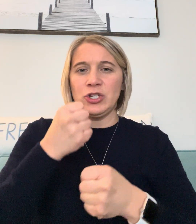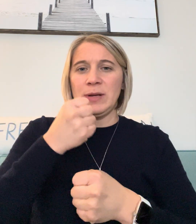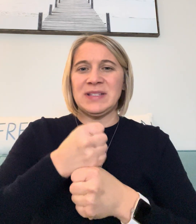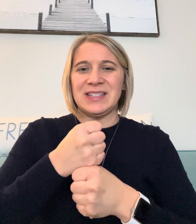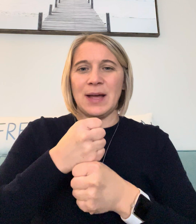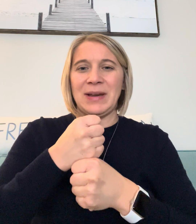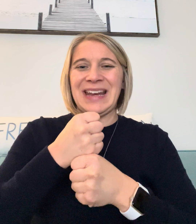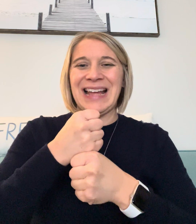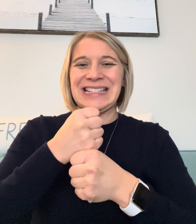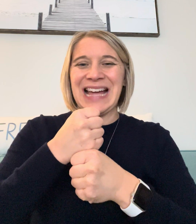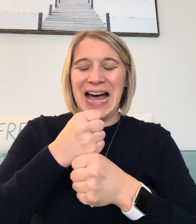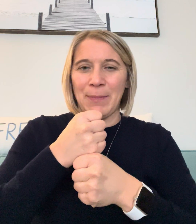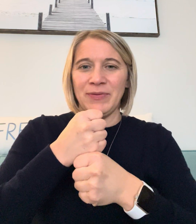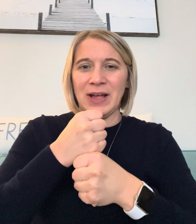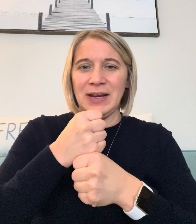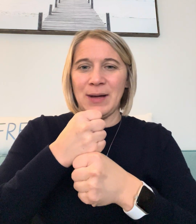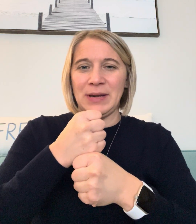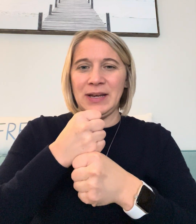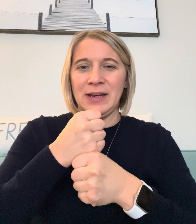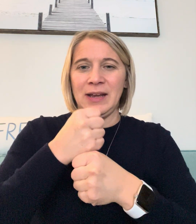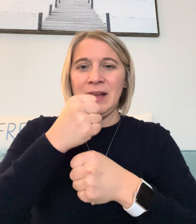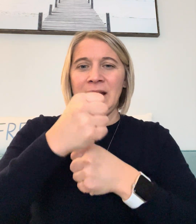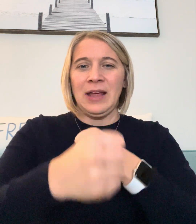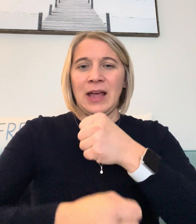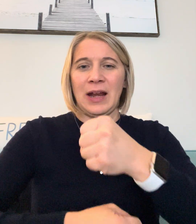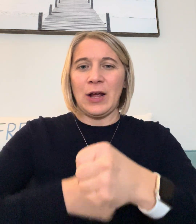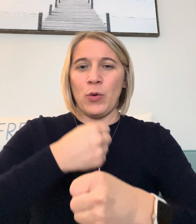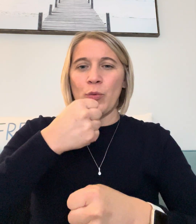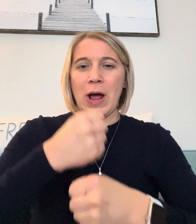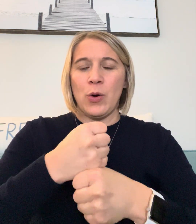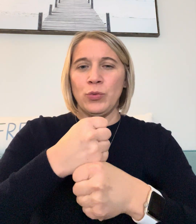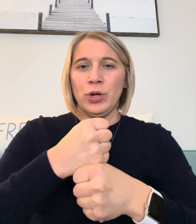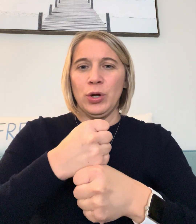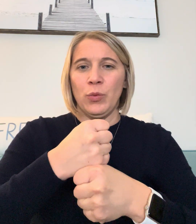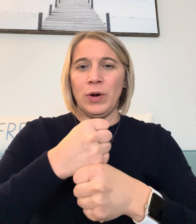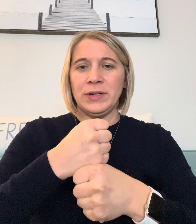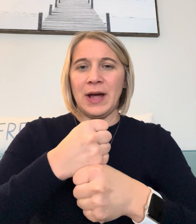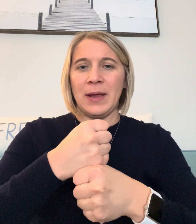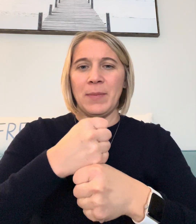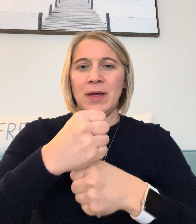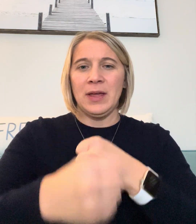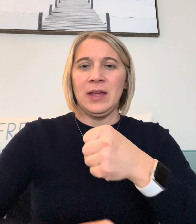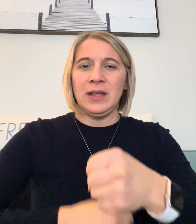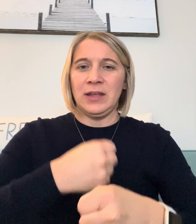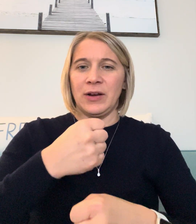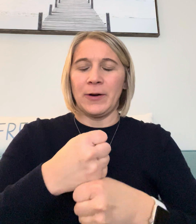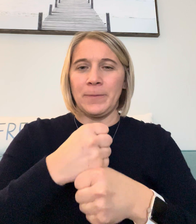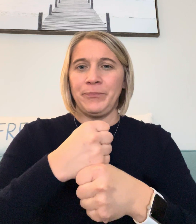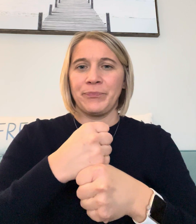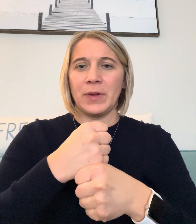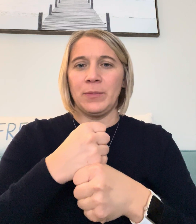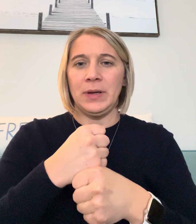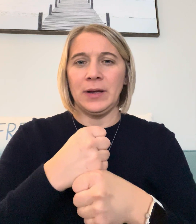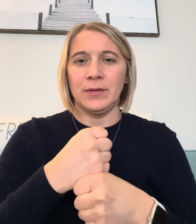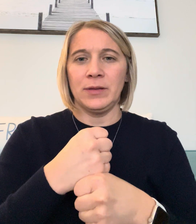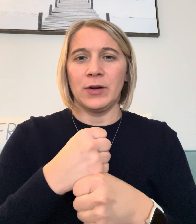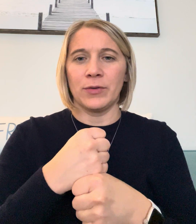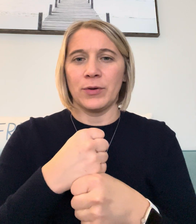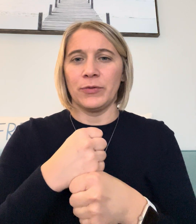shapes, dominant on top of non-dominant. And I go around 1 time, year, meaning the earth goes around